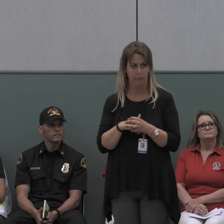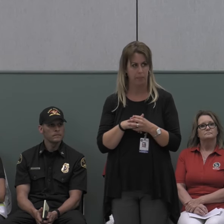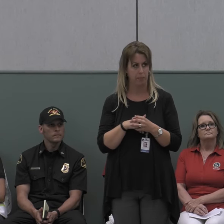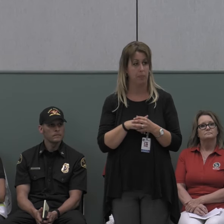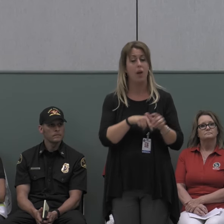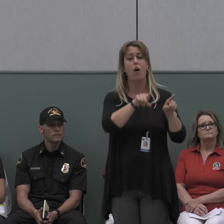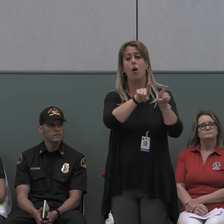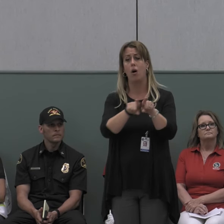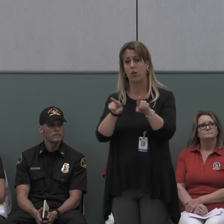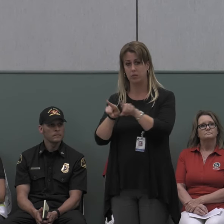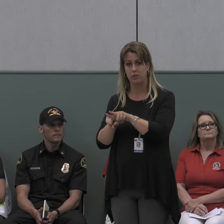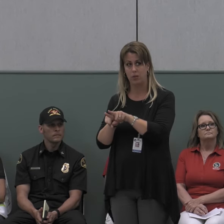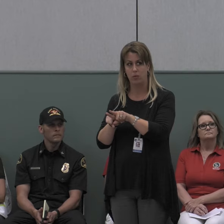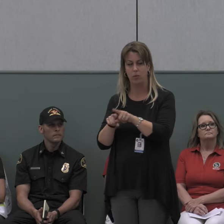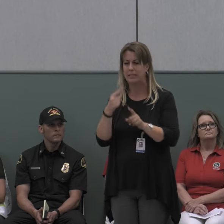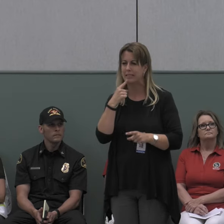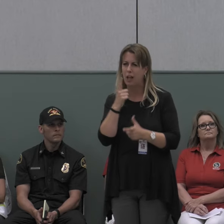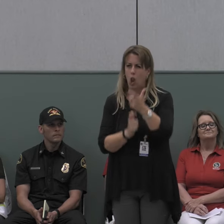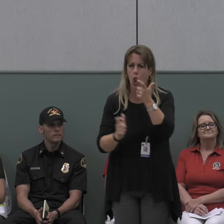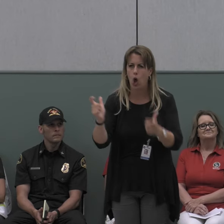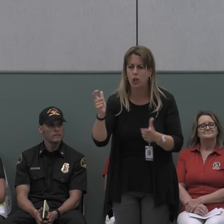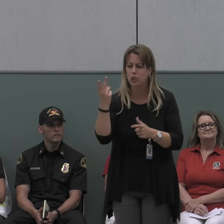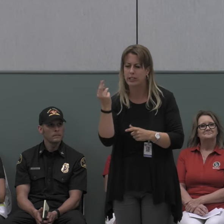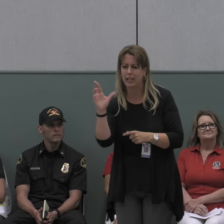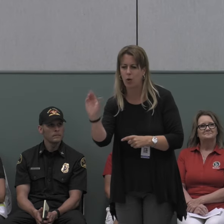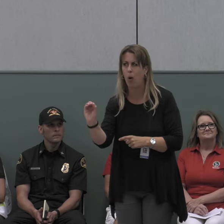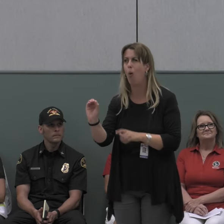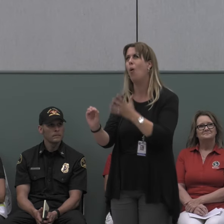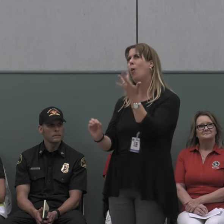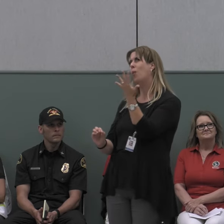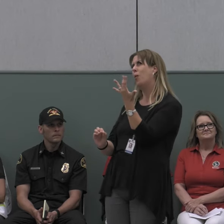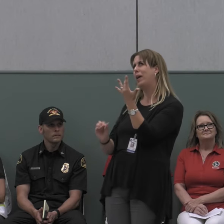largest heroes, no, that's not fair.